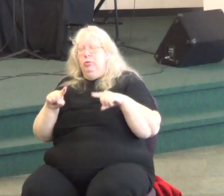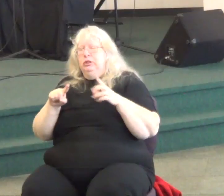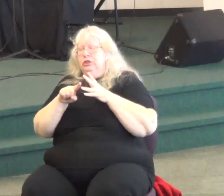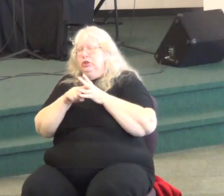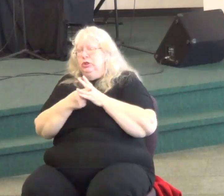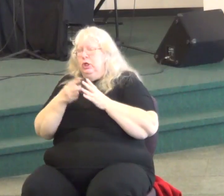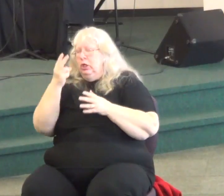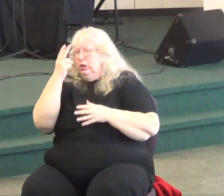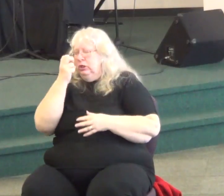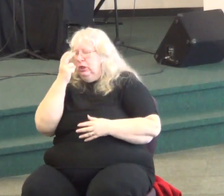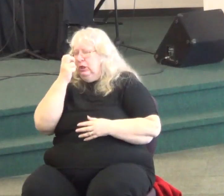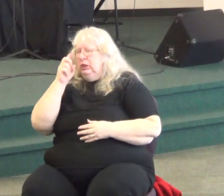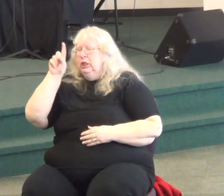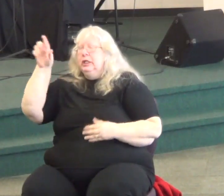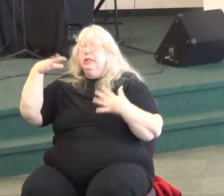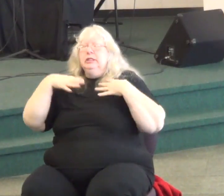He's your healer when you begin to hurt.